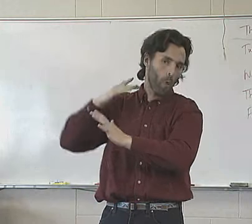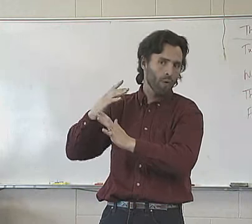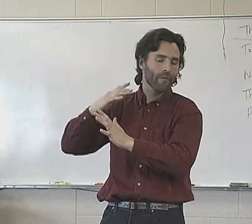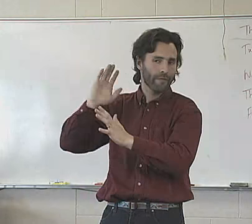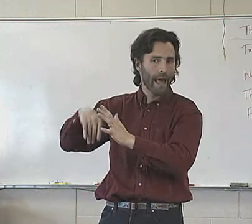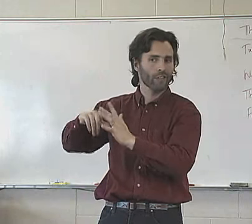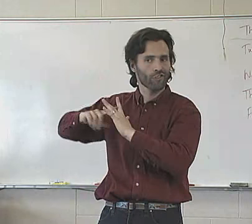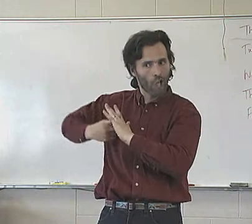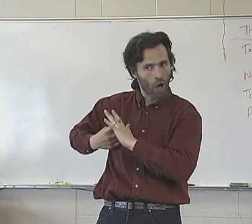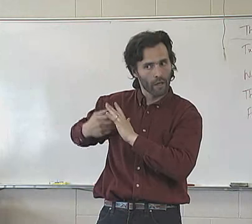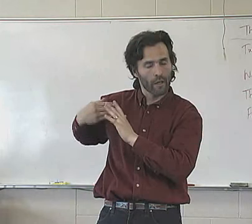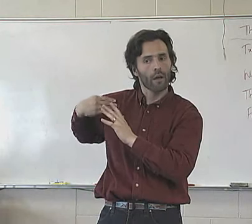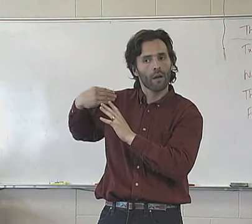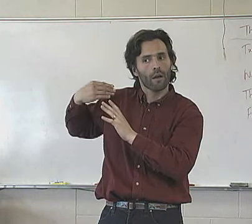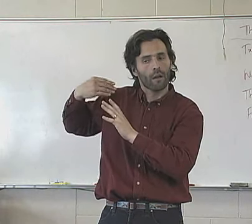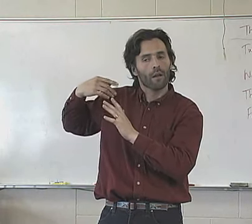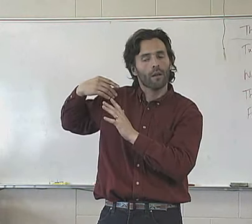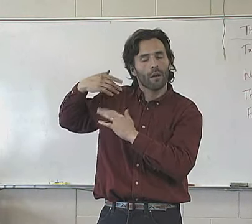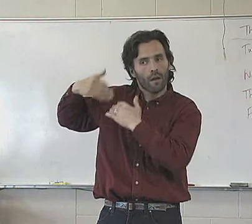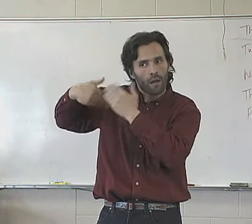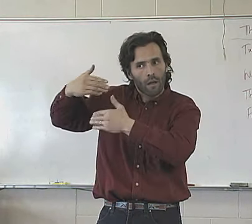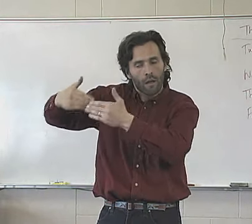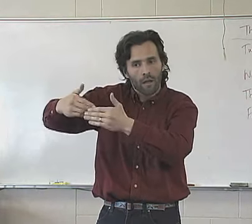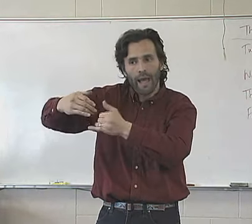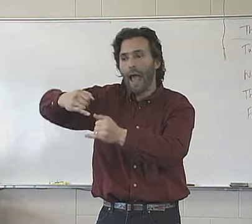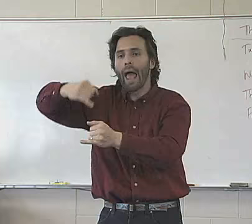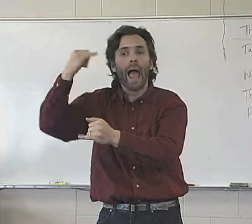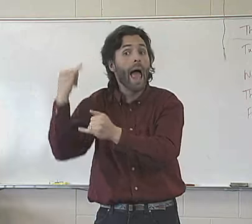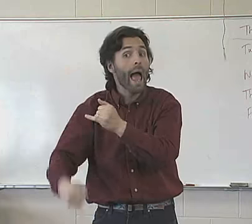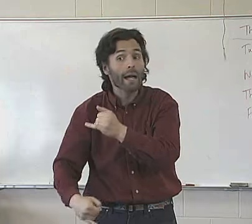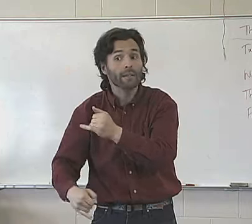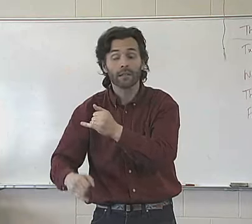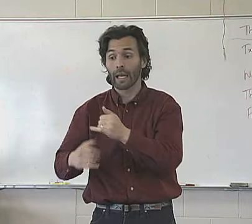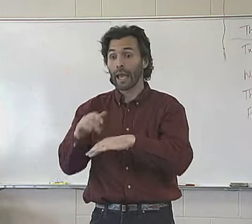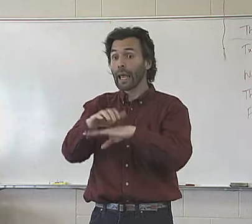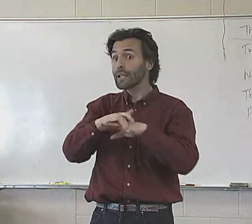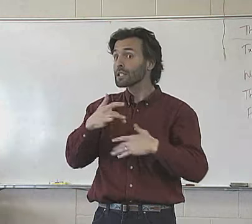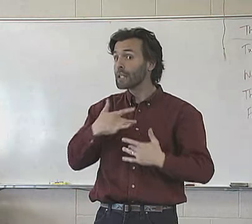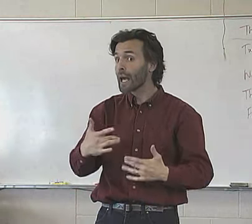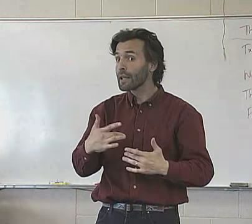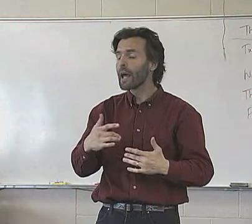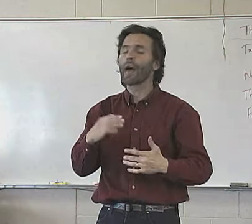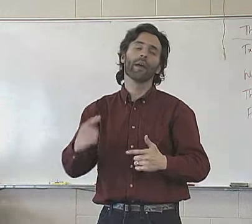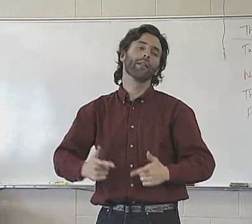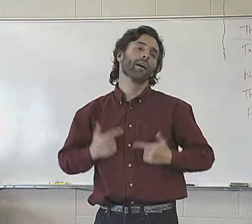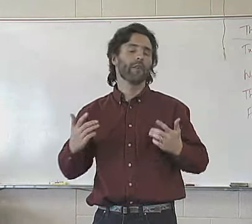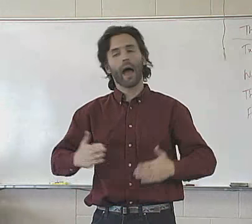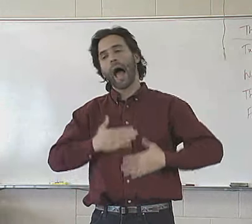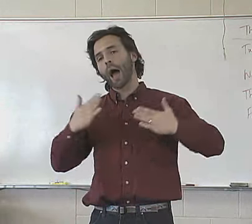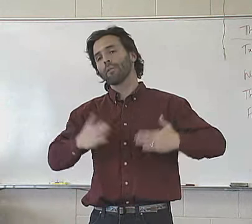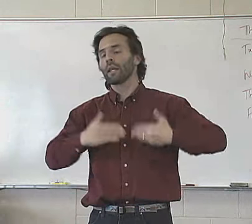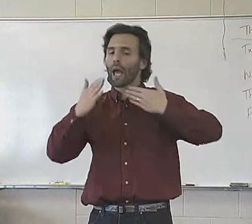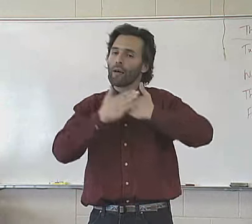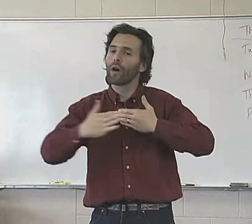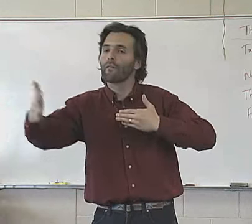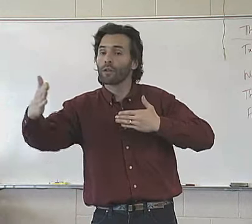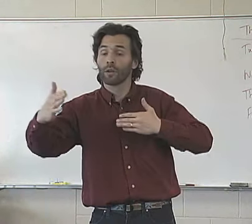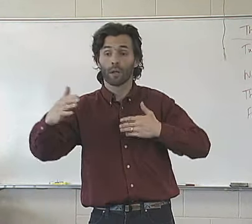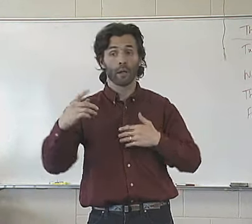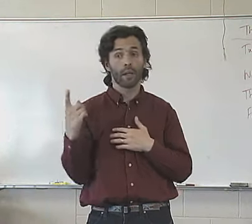right? Always begins that way, and it always ends. In English, they end, and they lived happily ever after. In Norway, that's the